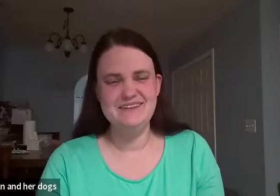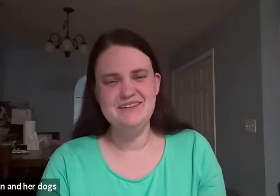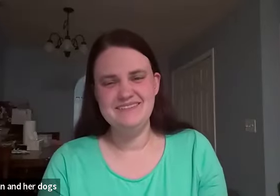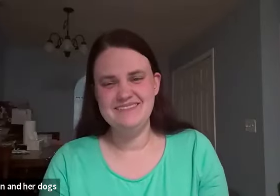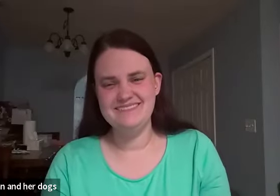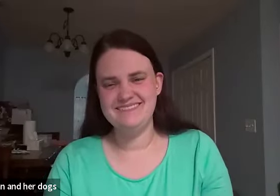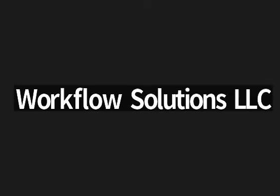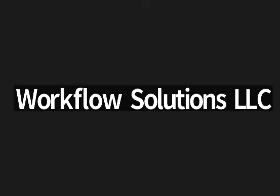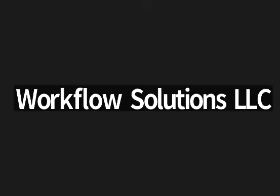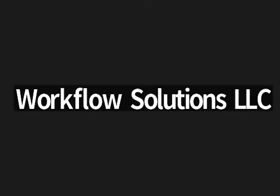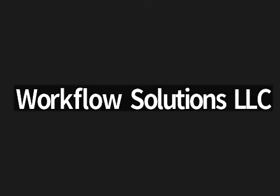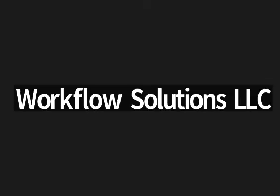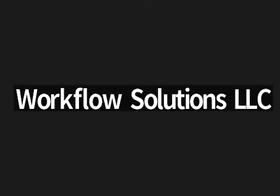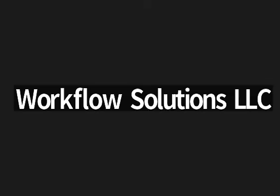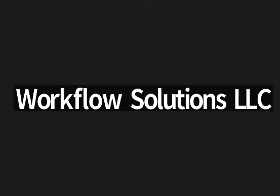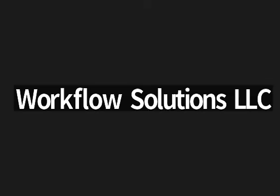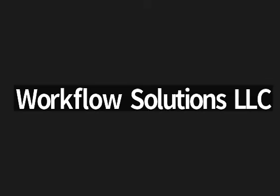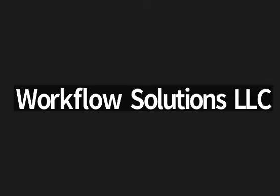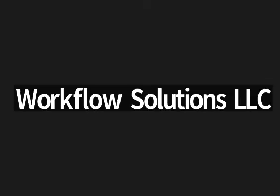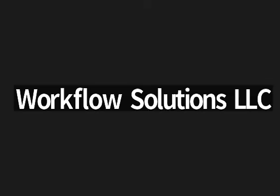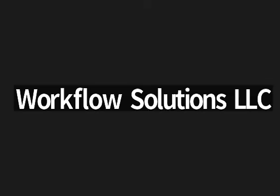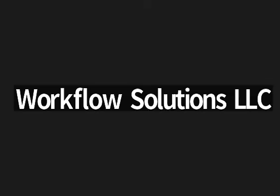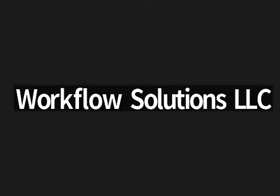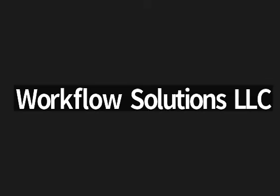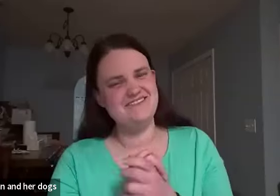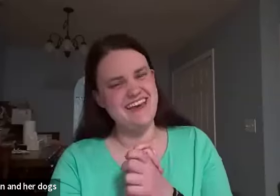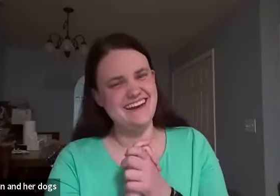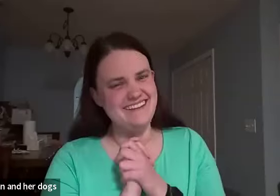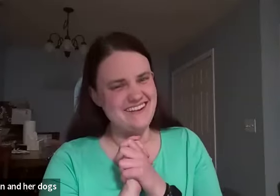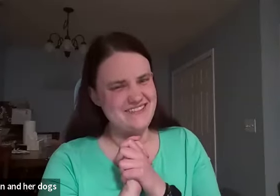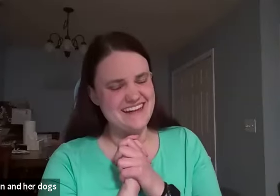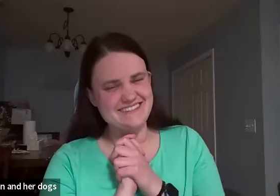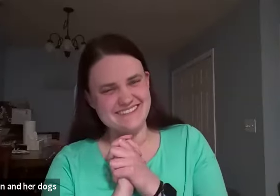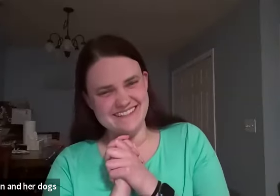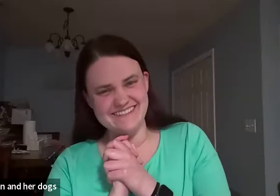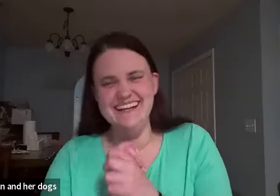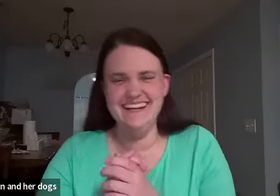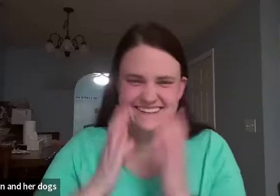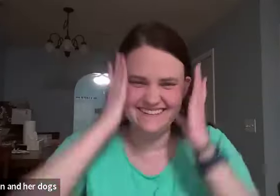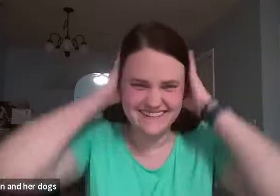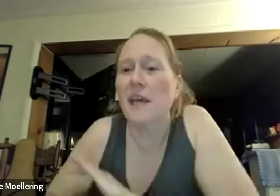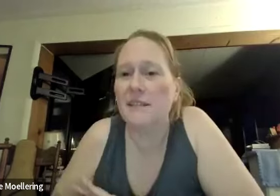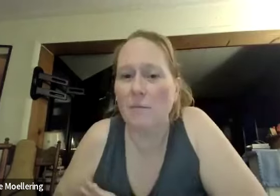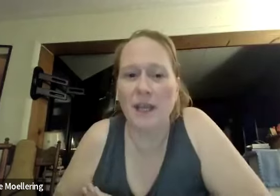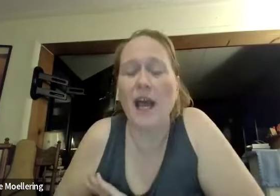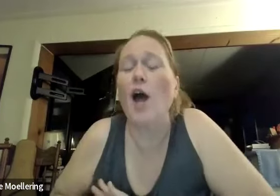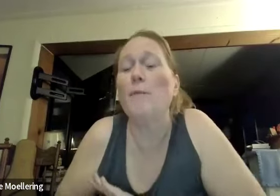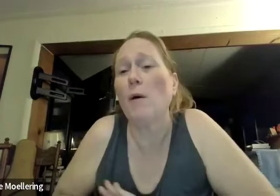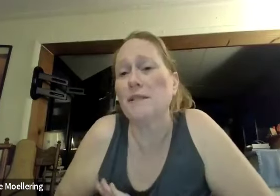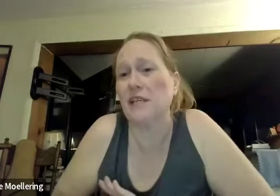So but yeah. that's so awesome. Oh, I love that. I love that. I truly do. I'm glad you said something. I hope y'all will stick